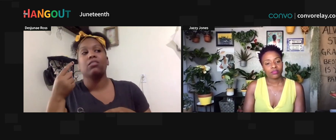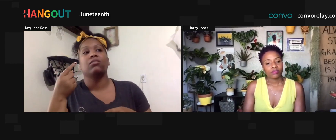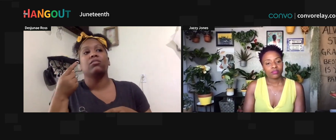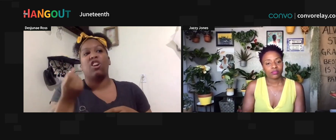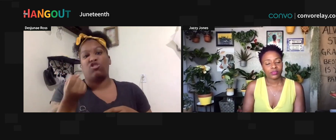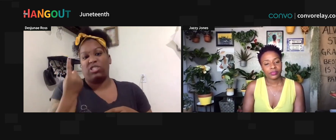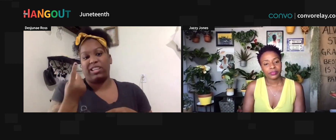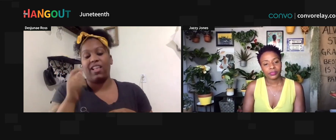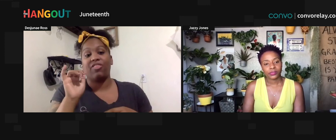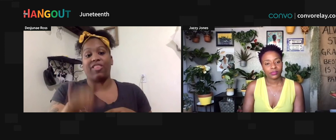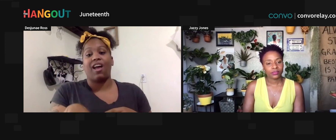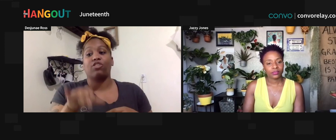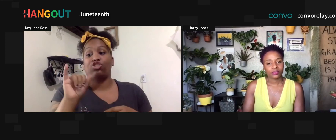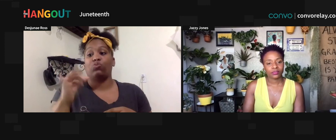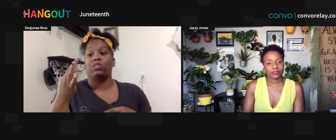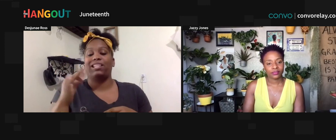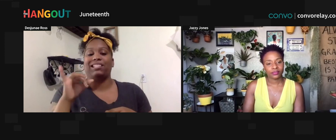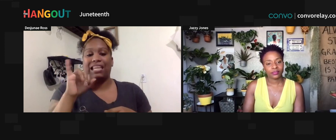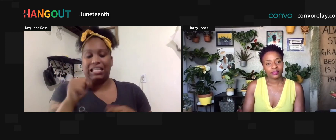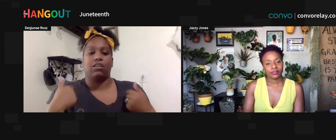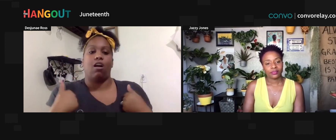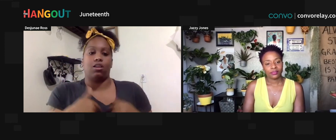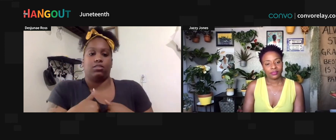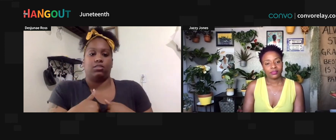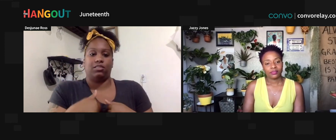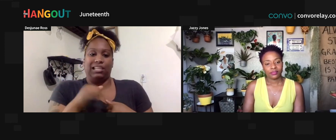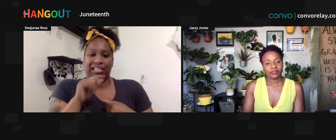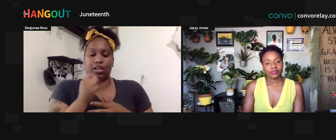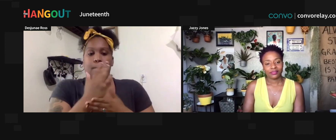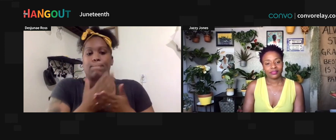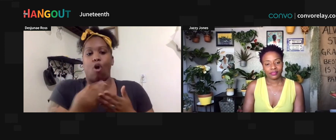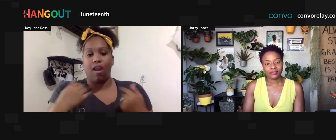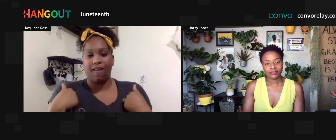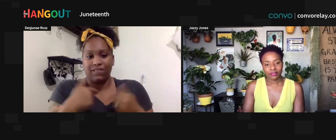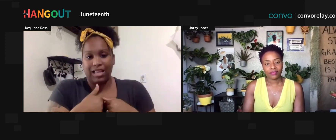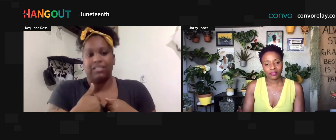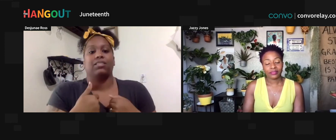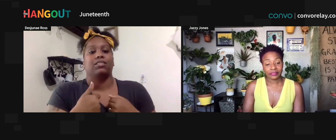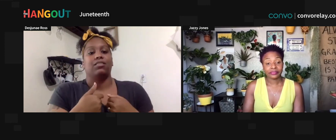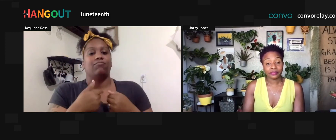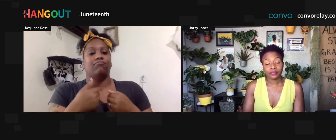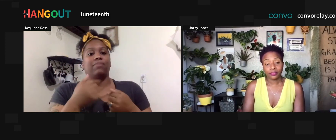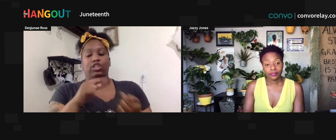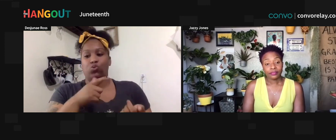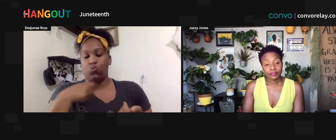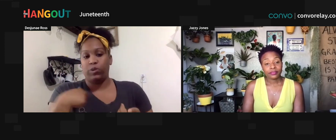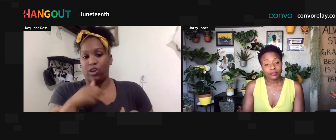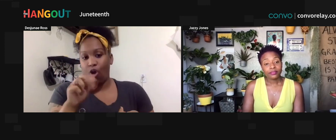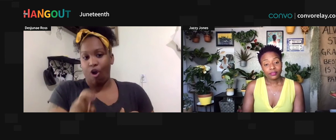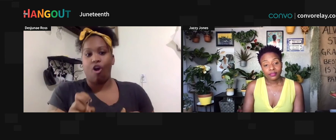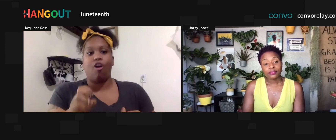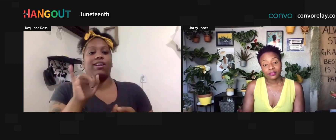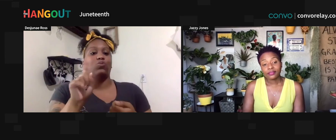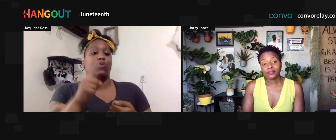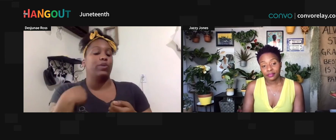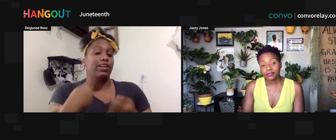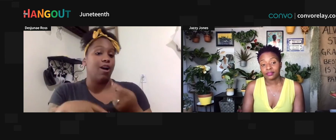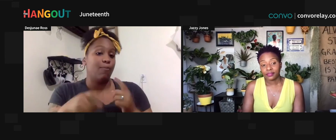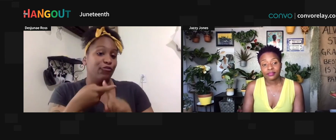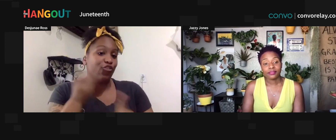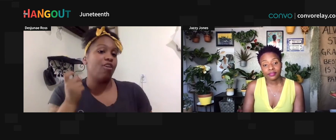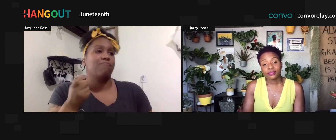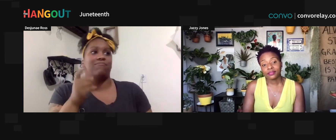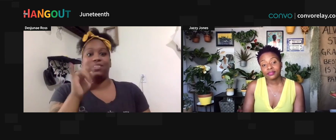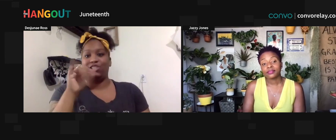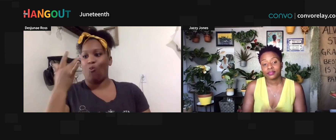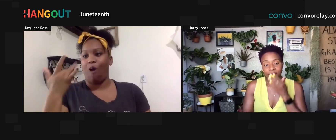background. Right. Just around why we should be in solidarity is that everyone's a part of us and we are a part